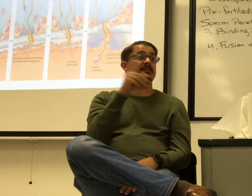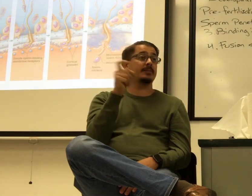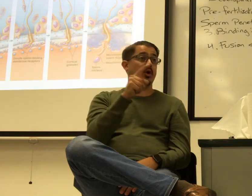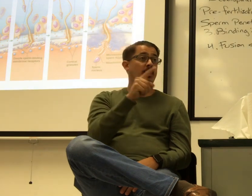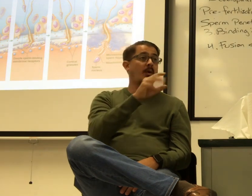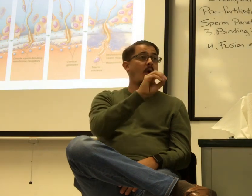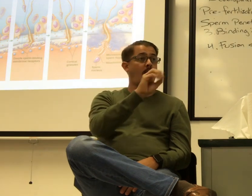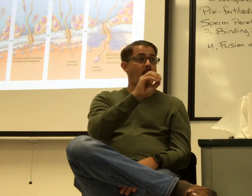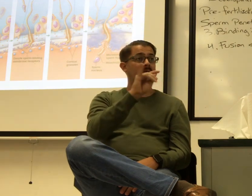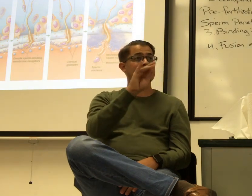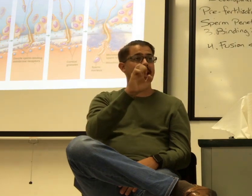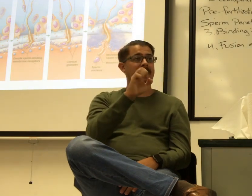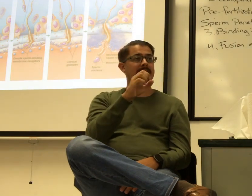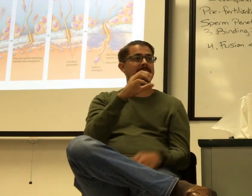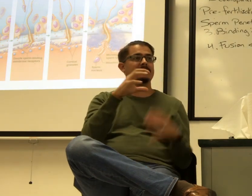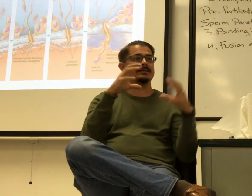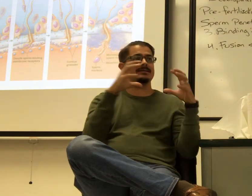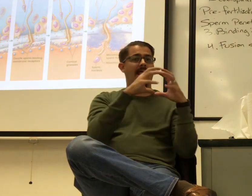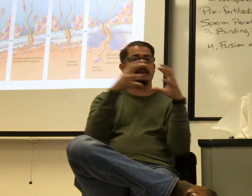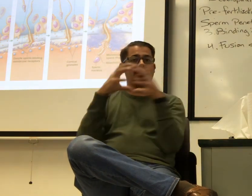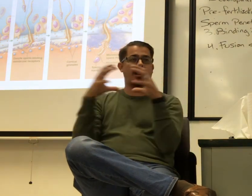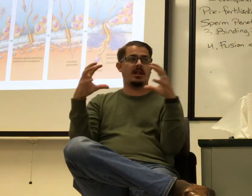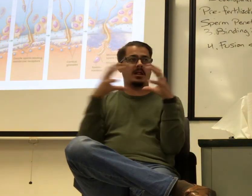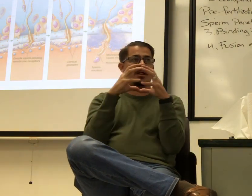oocyte cell membranes.